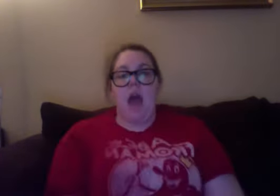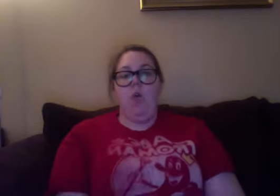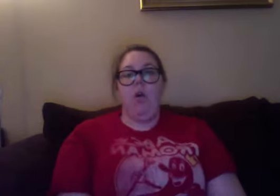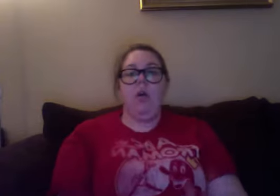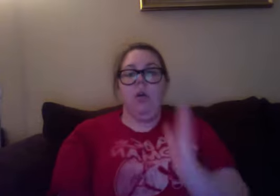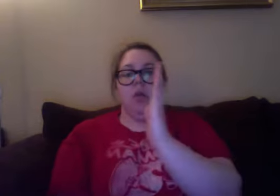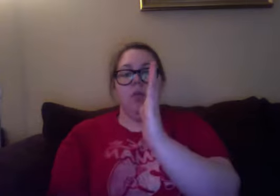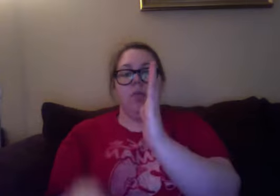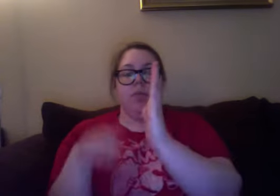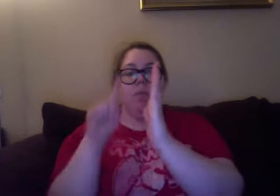Hour.